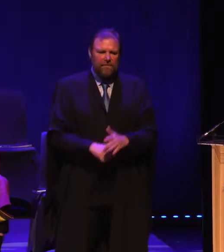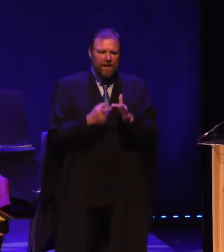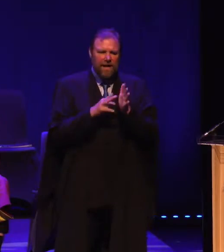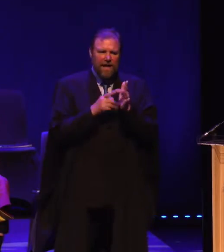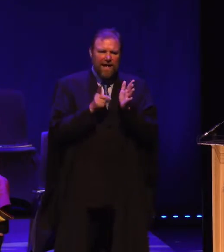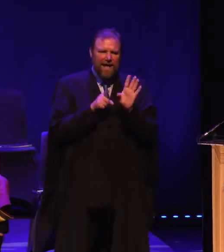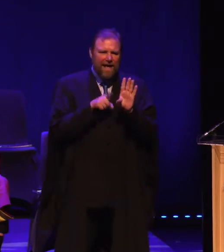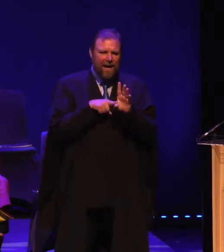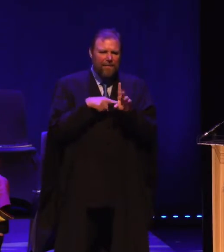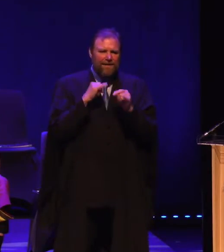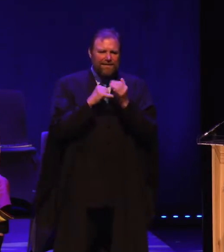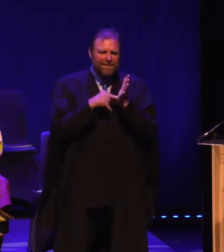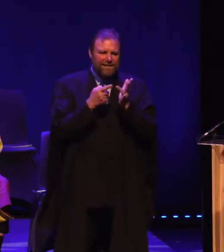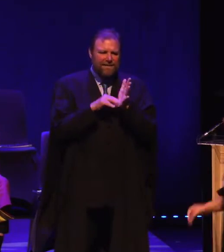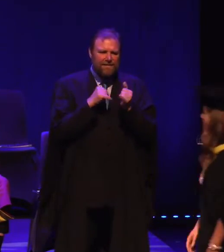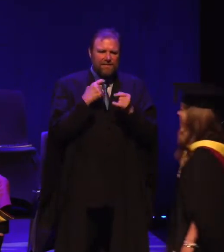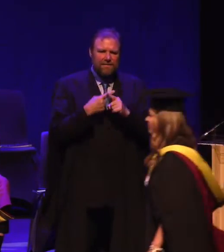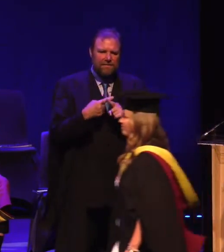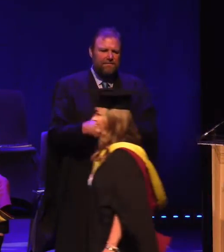Emily Kate Dilks.